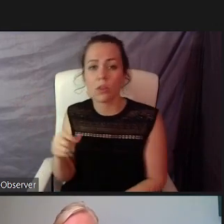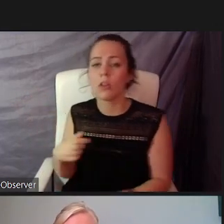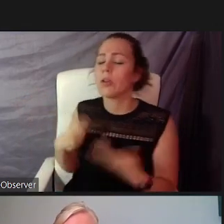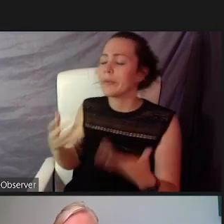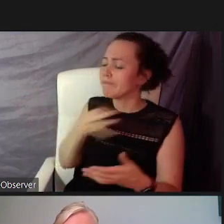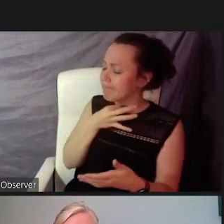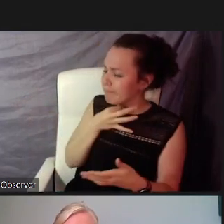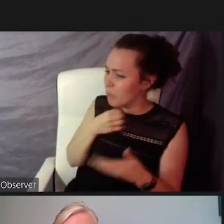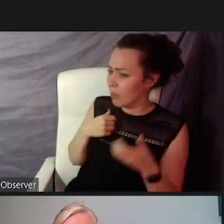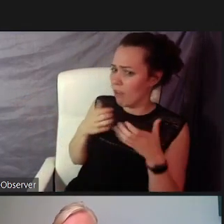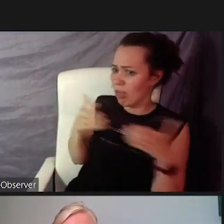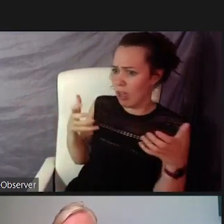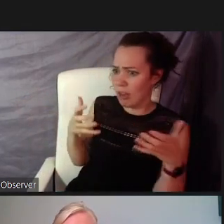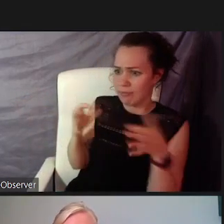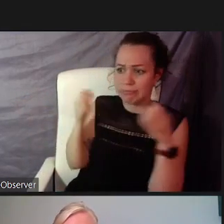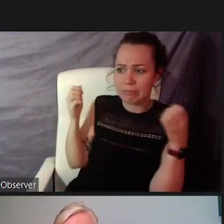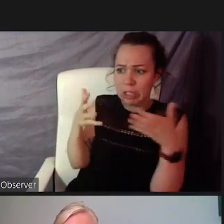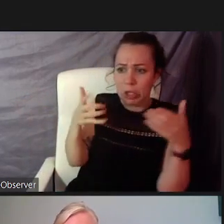actually be scared?